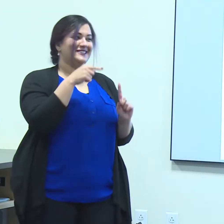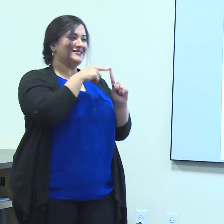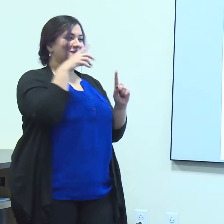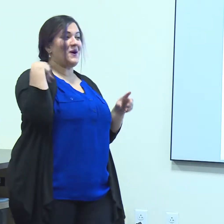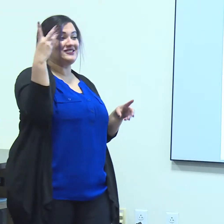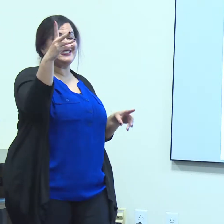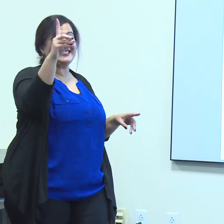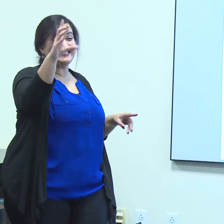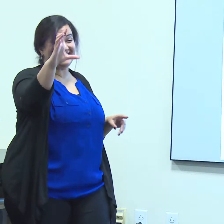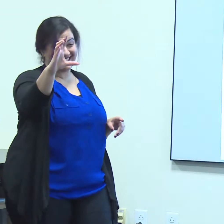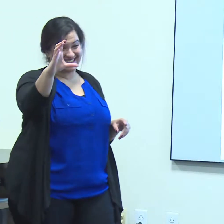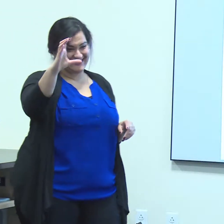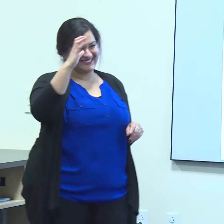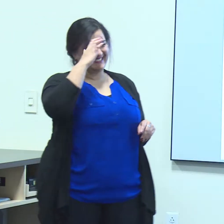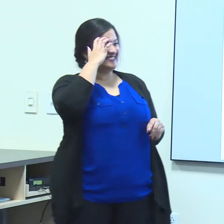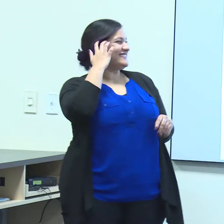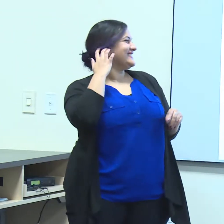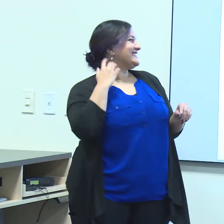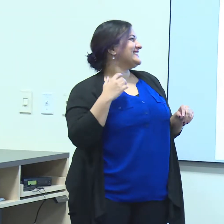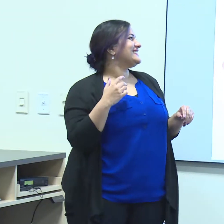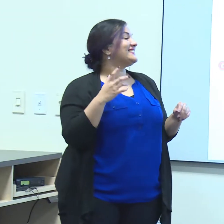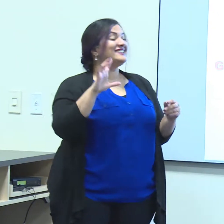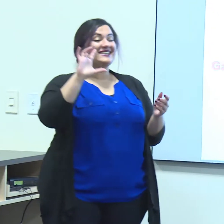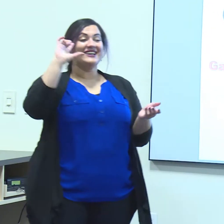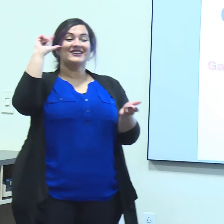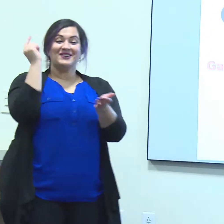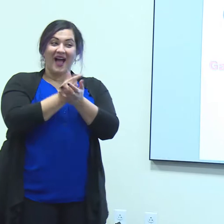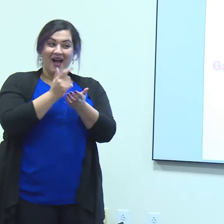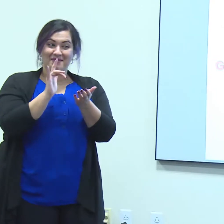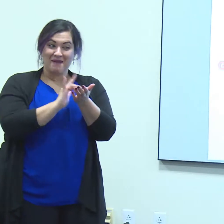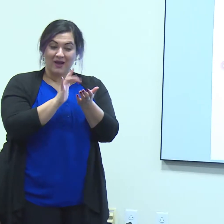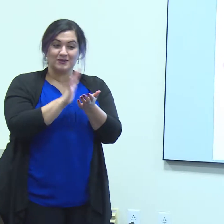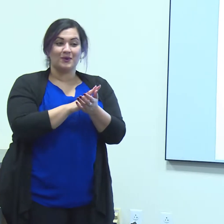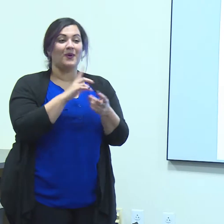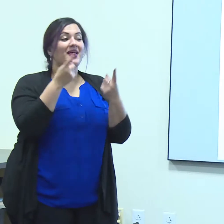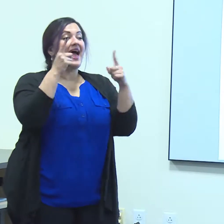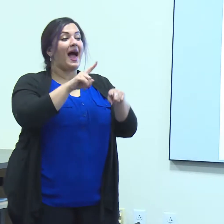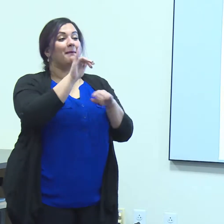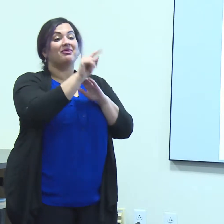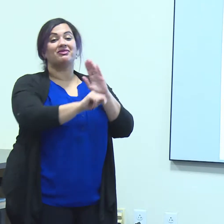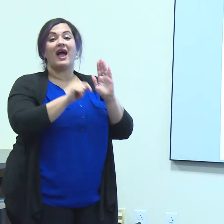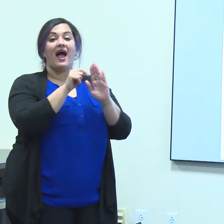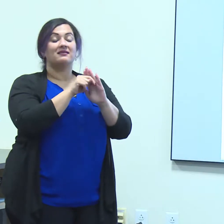Now brings me to Washington, D.C. I graduated medical school.